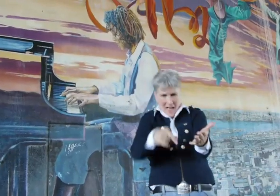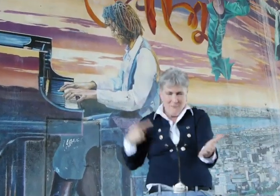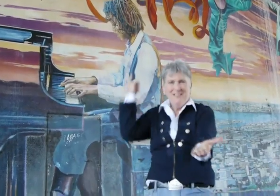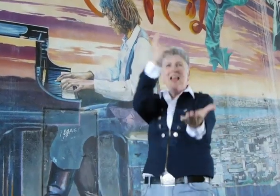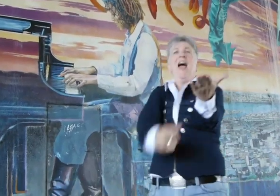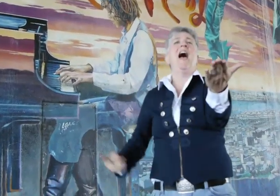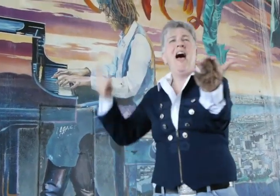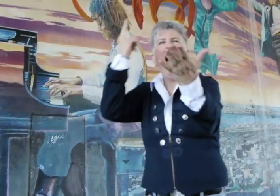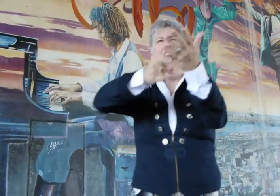we tell.